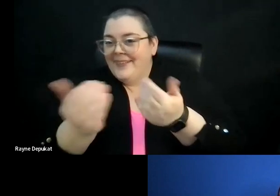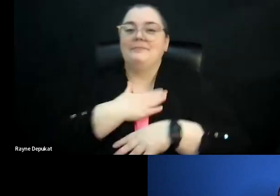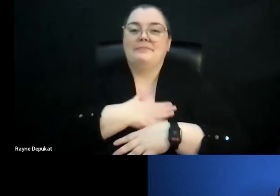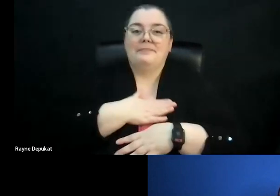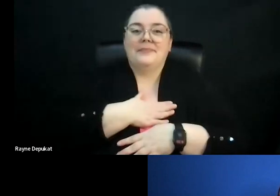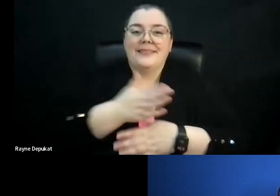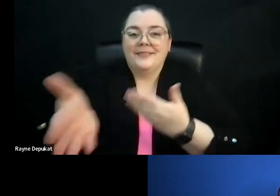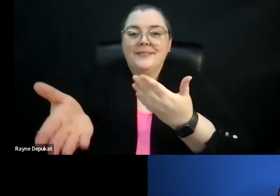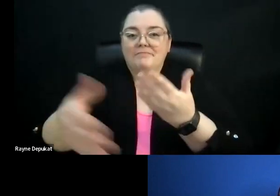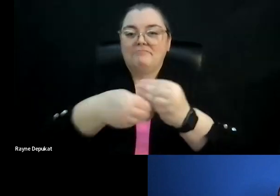because also